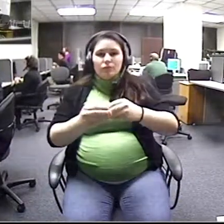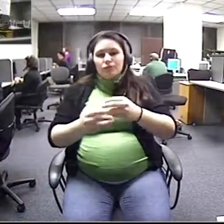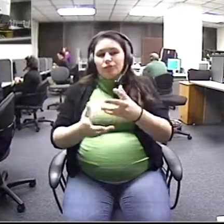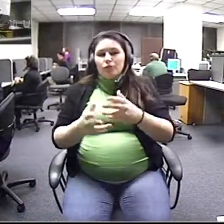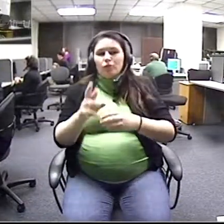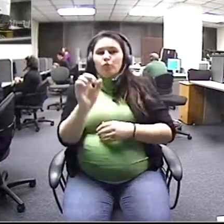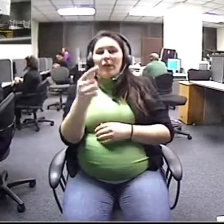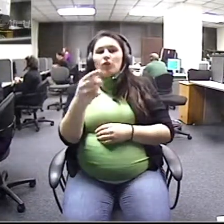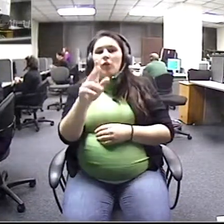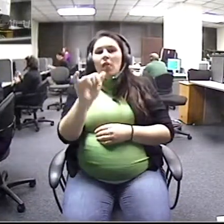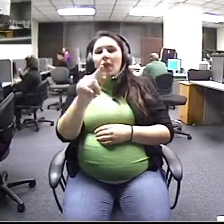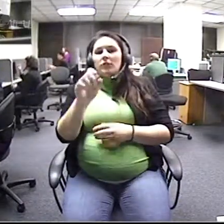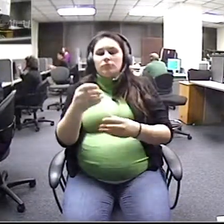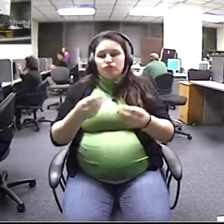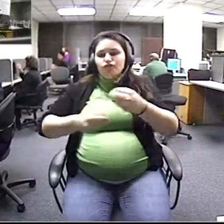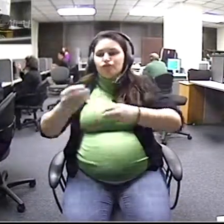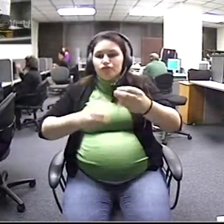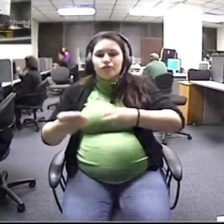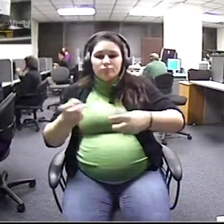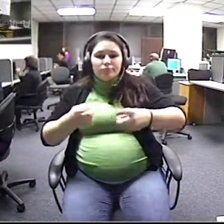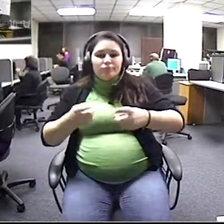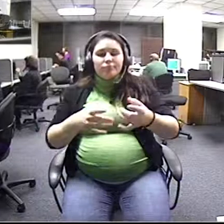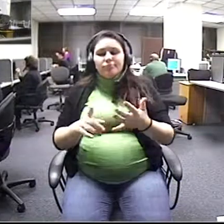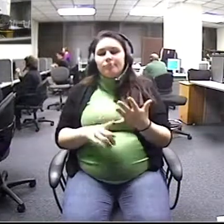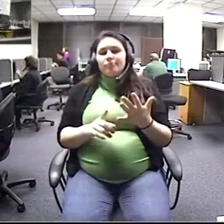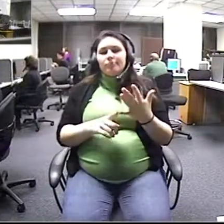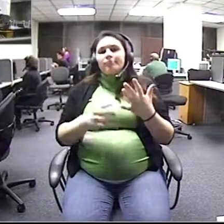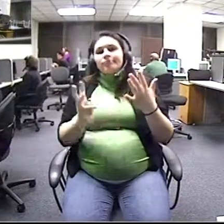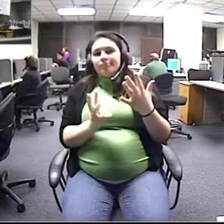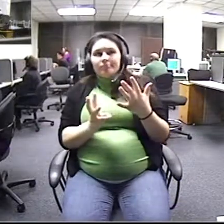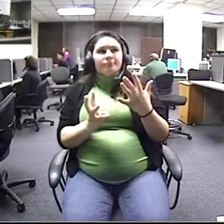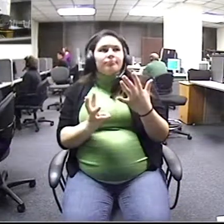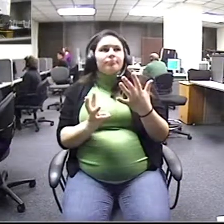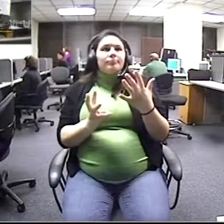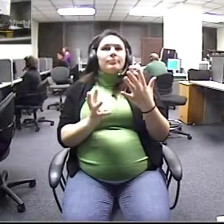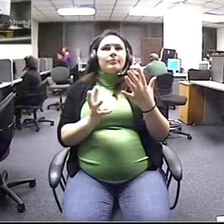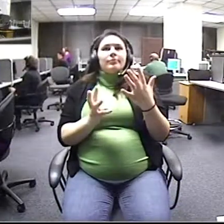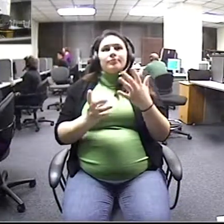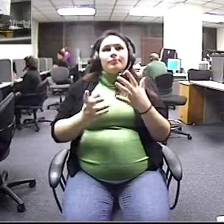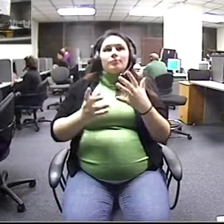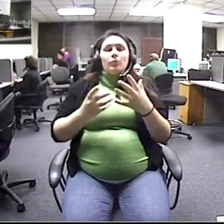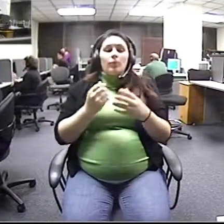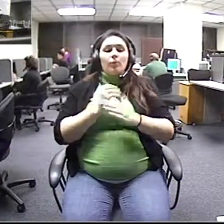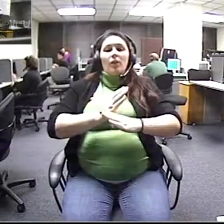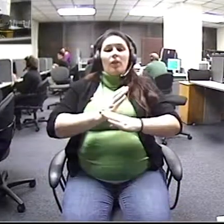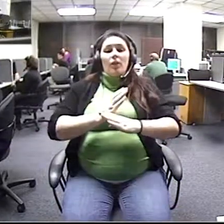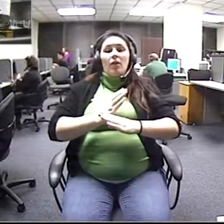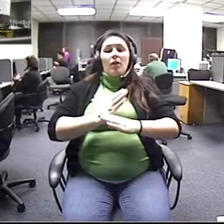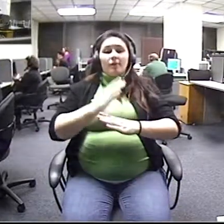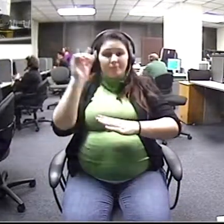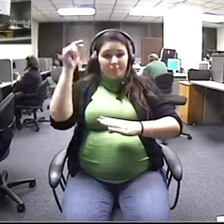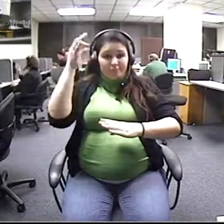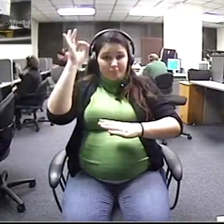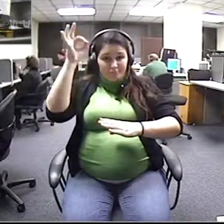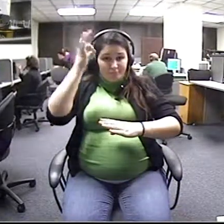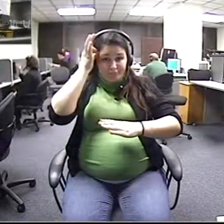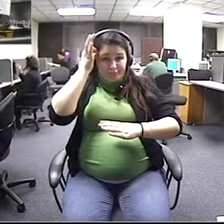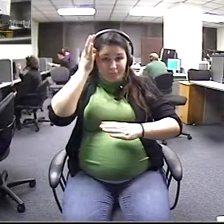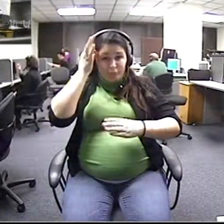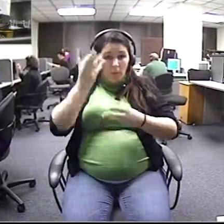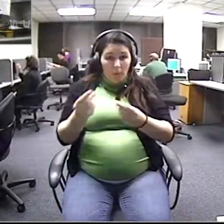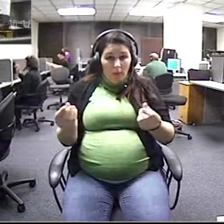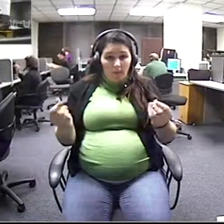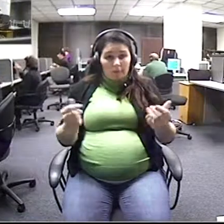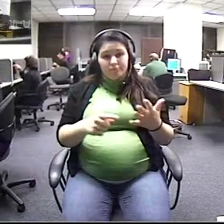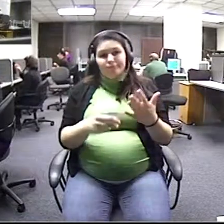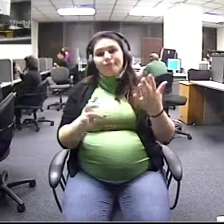to control the seat of the national government and protect federal property, to declare war, to